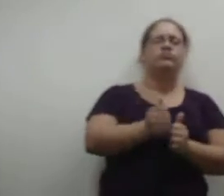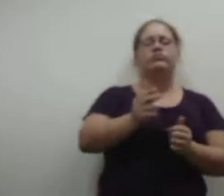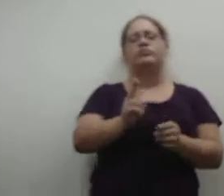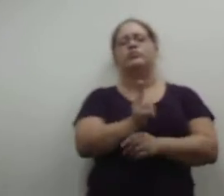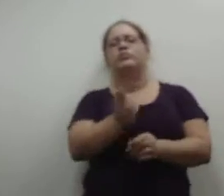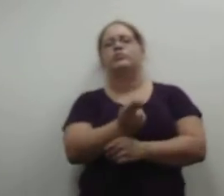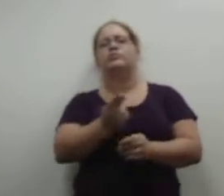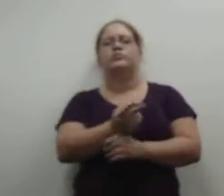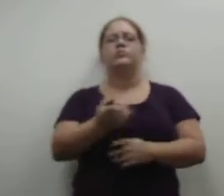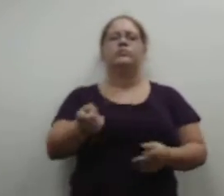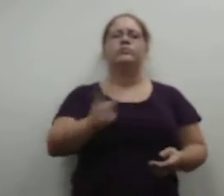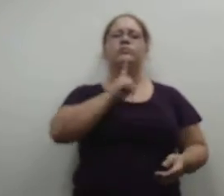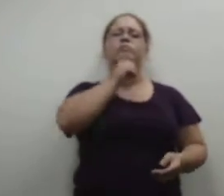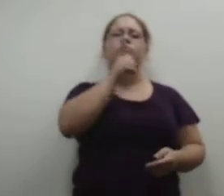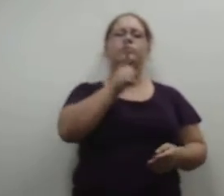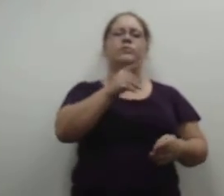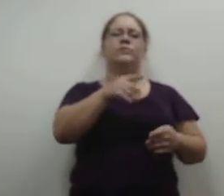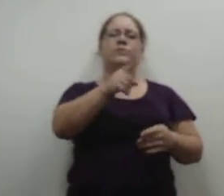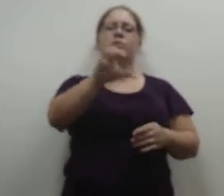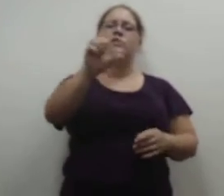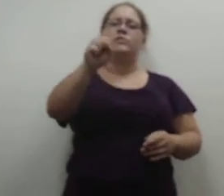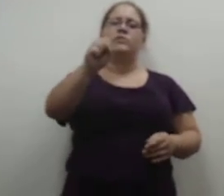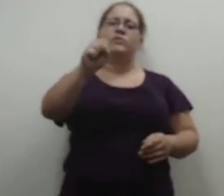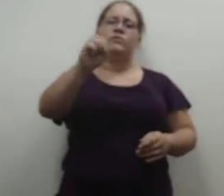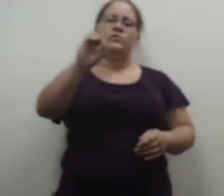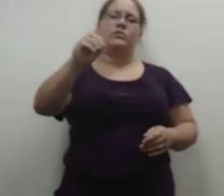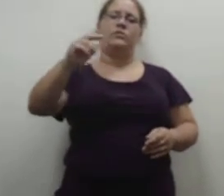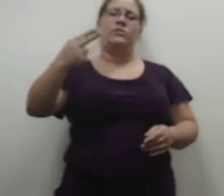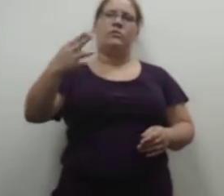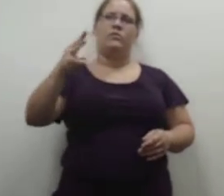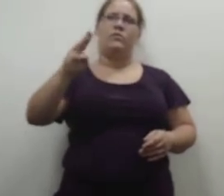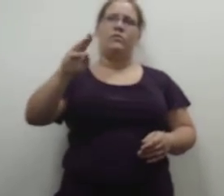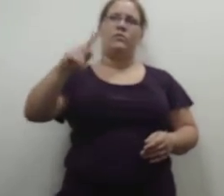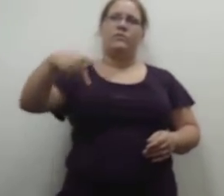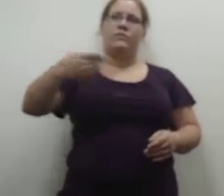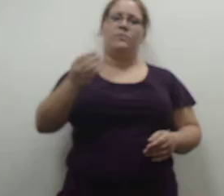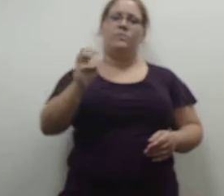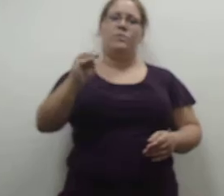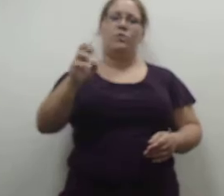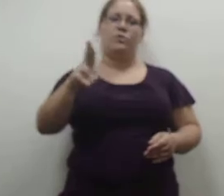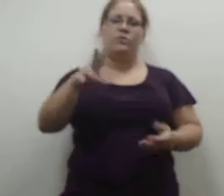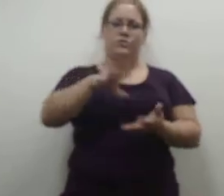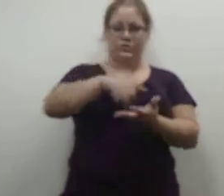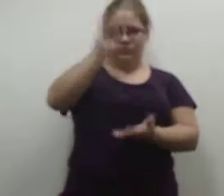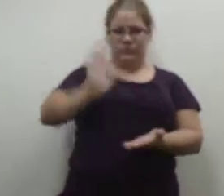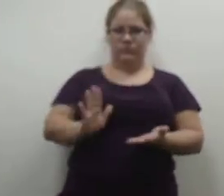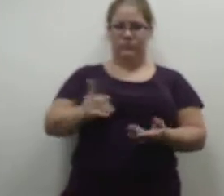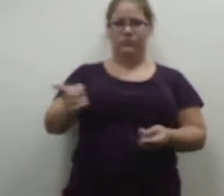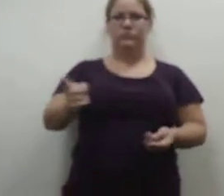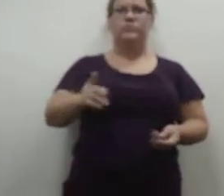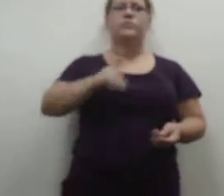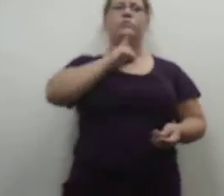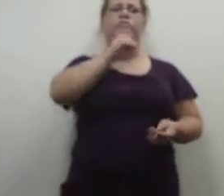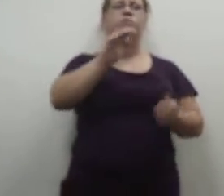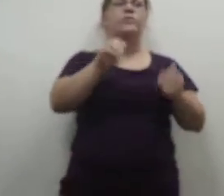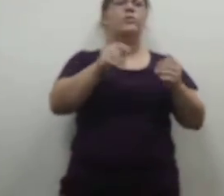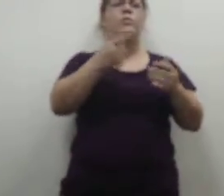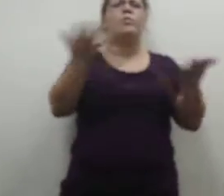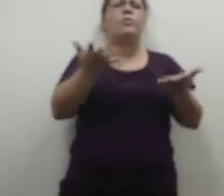students thinking about deciding on a major for their academic career. And I'm teaching a similar class, a